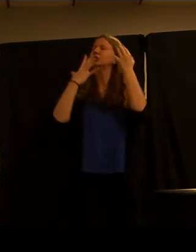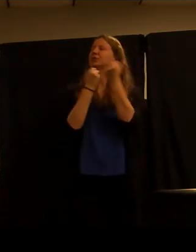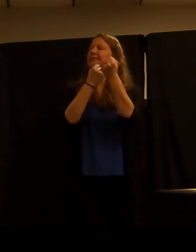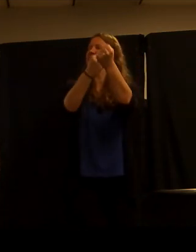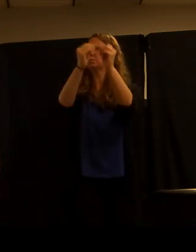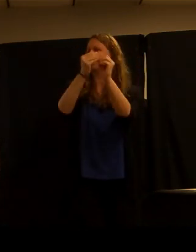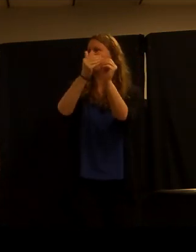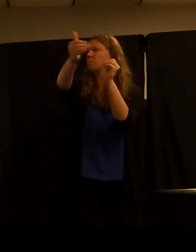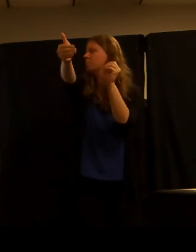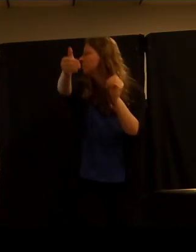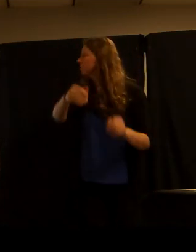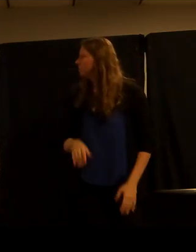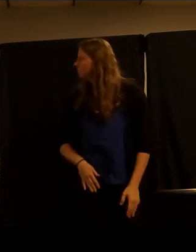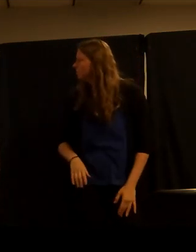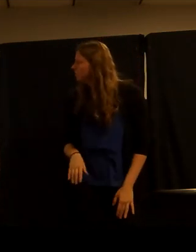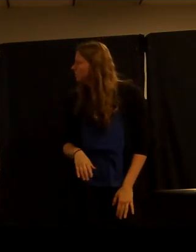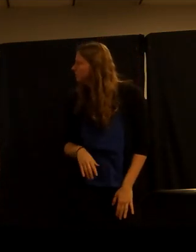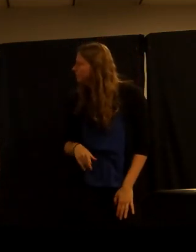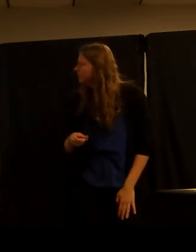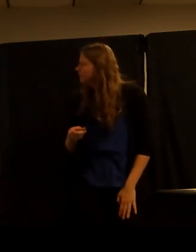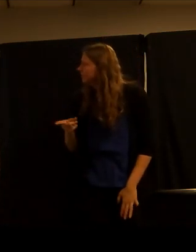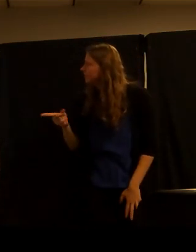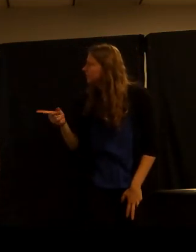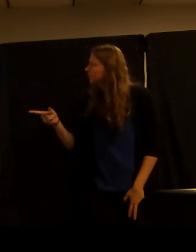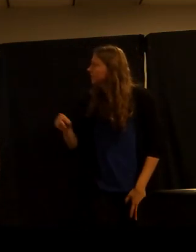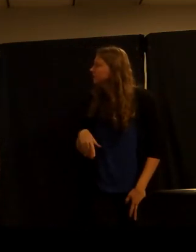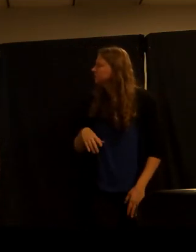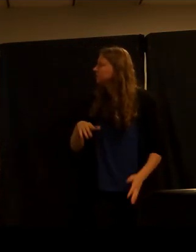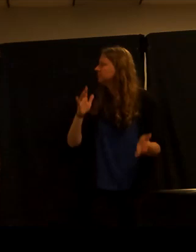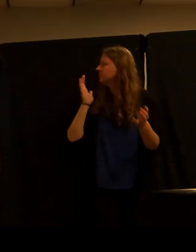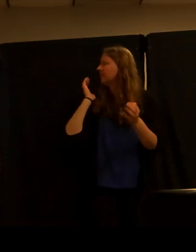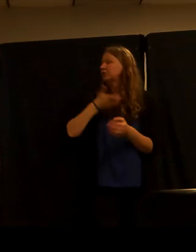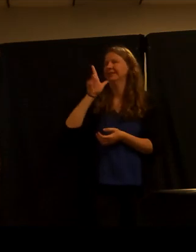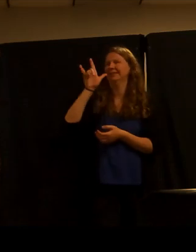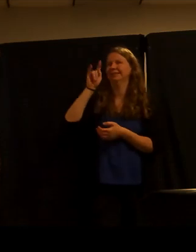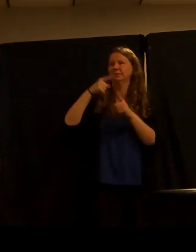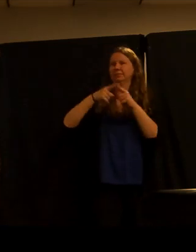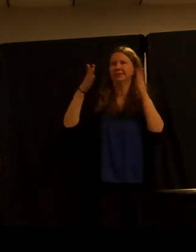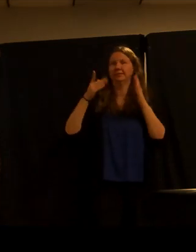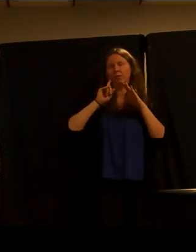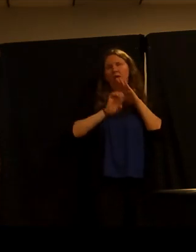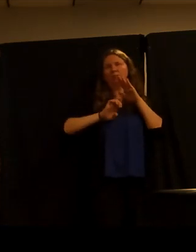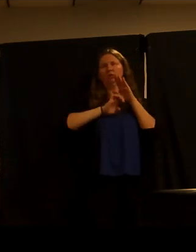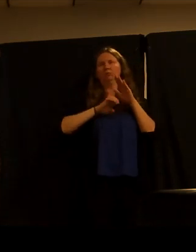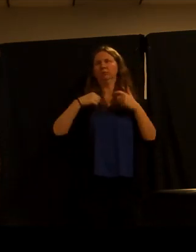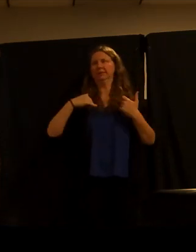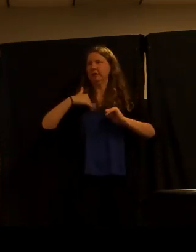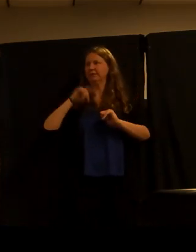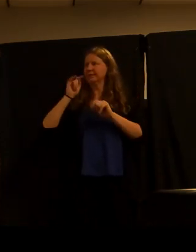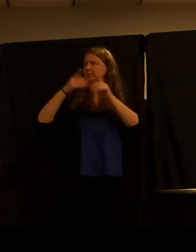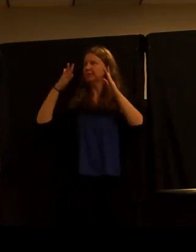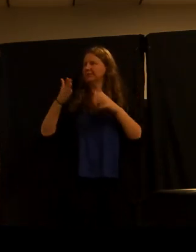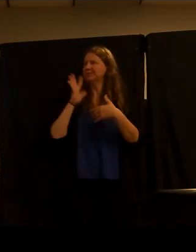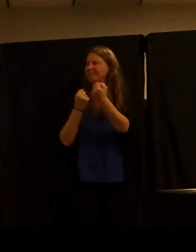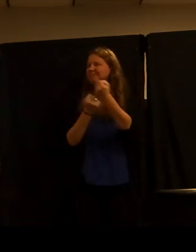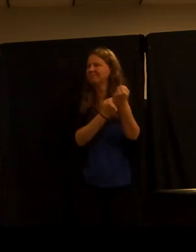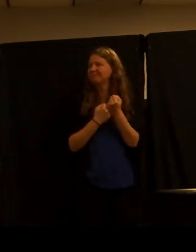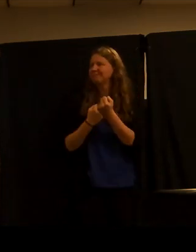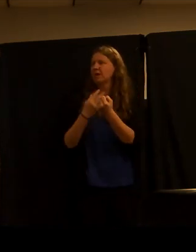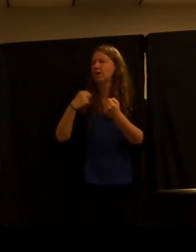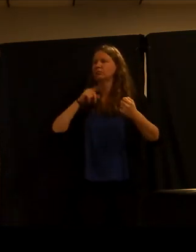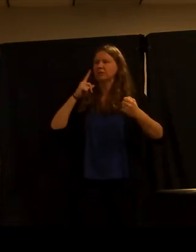really push in that certain area, and then they transition back to the classroom for that continued support. So for elementary, we